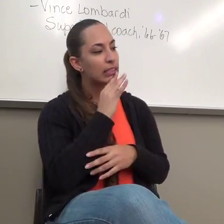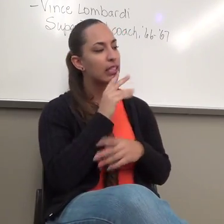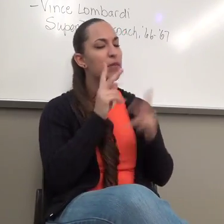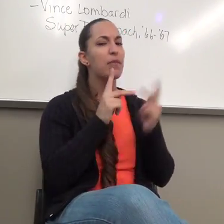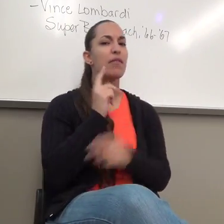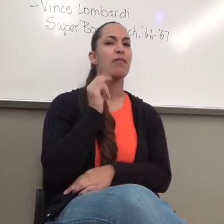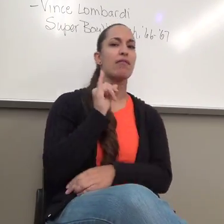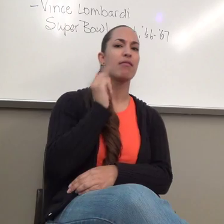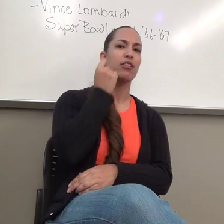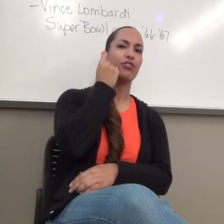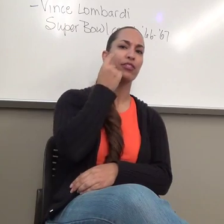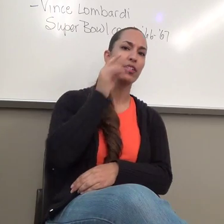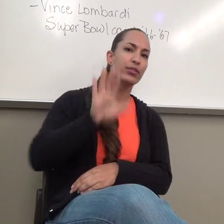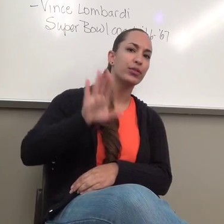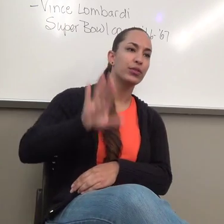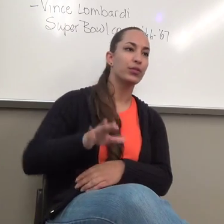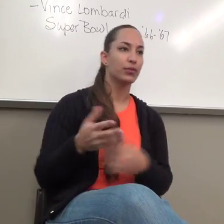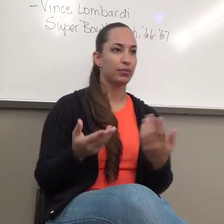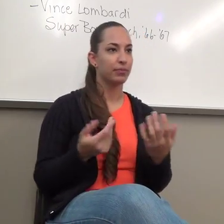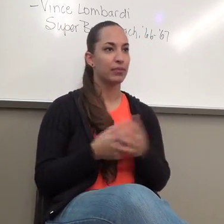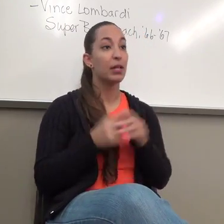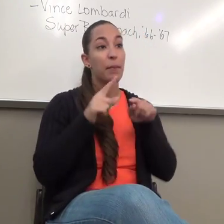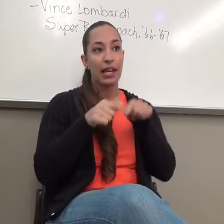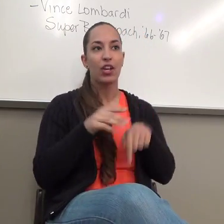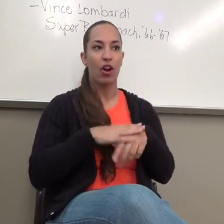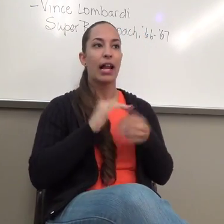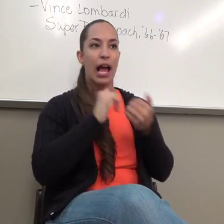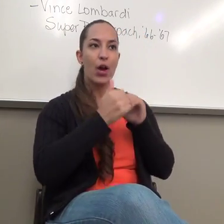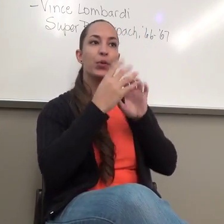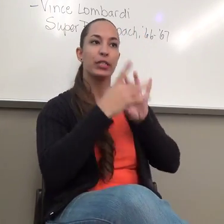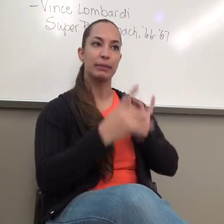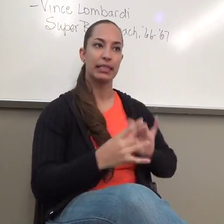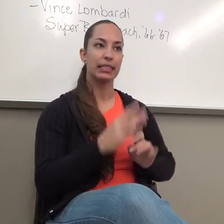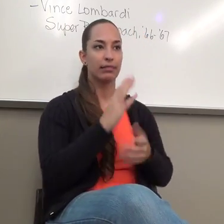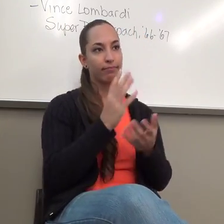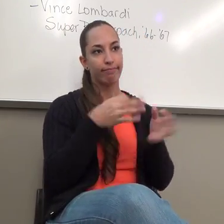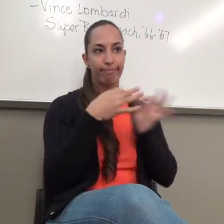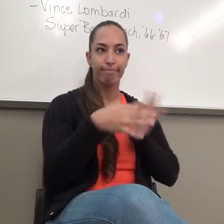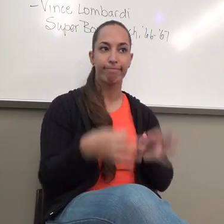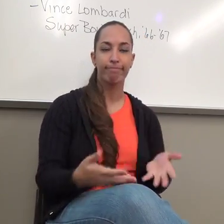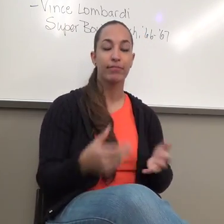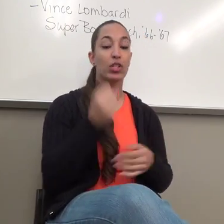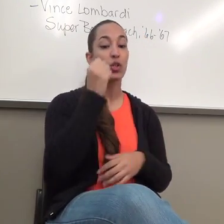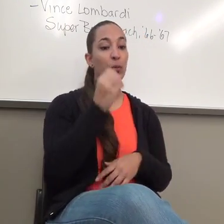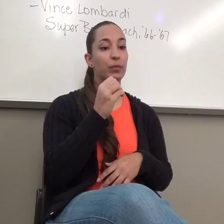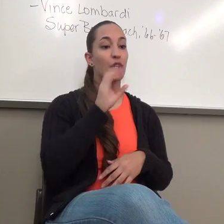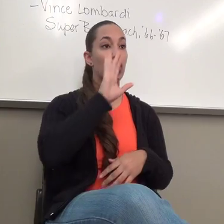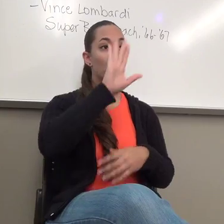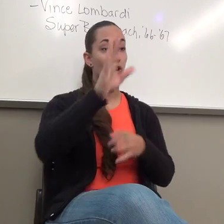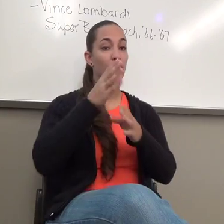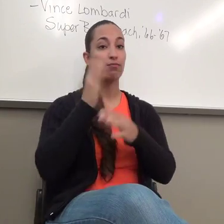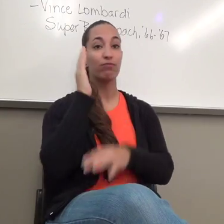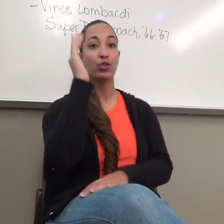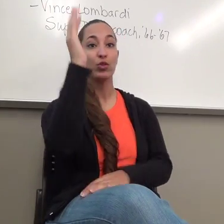of that. So what about this in terms of your career as a college student, your future work